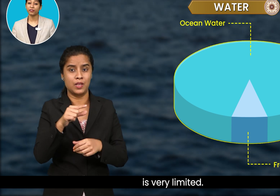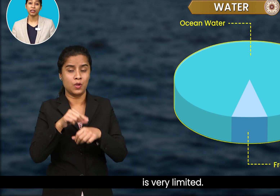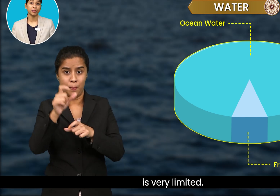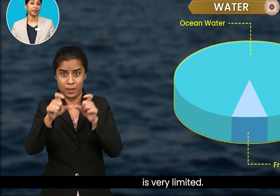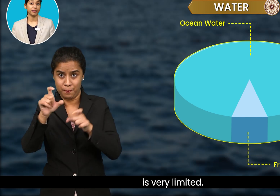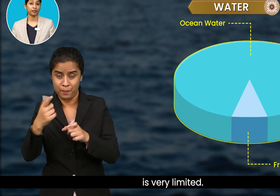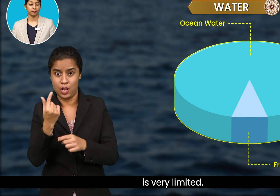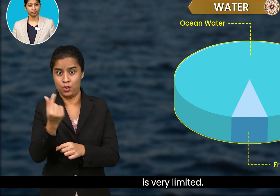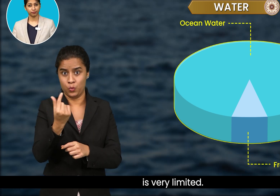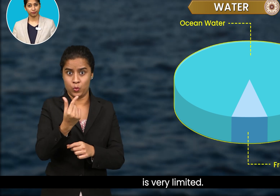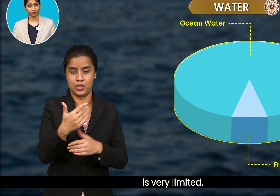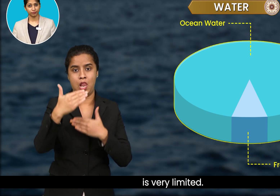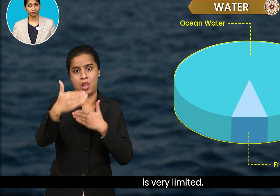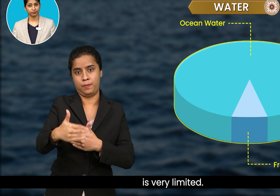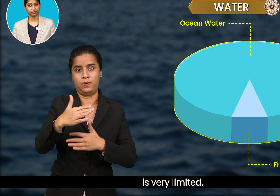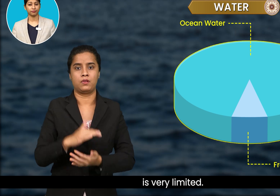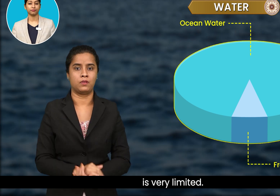is very limited.